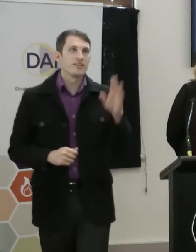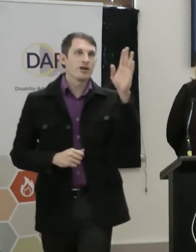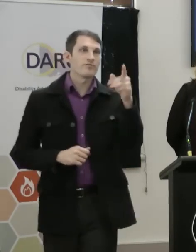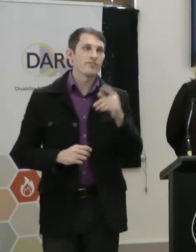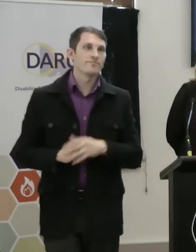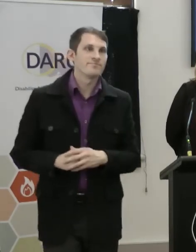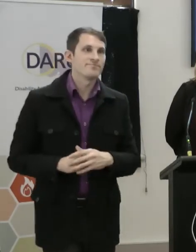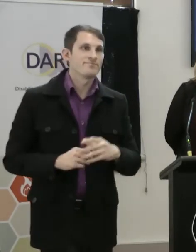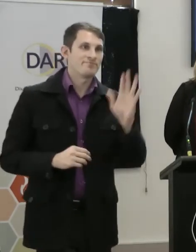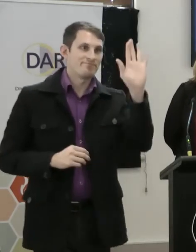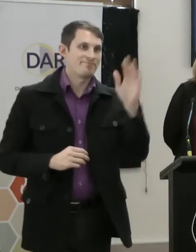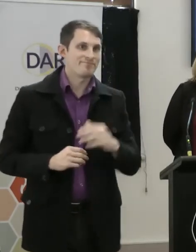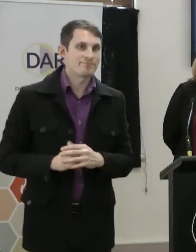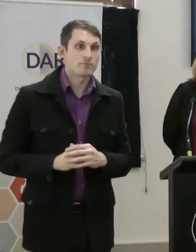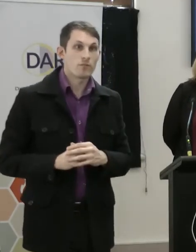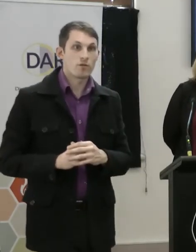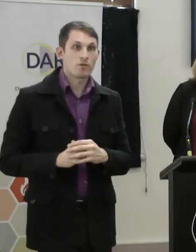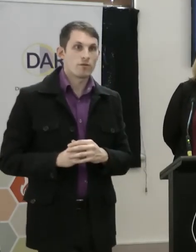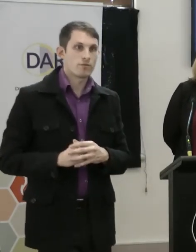I need a microphone.